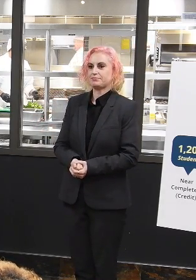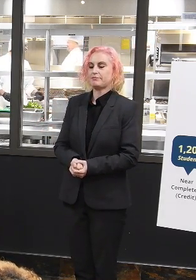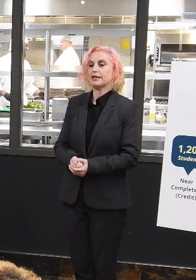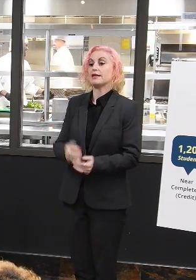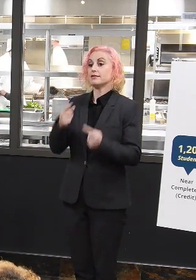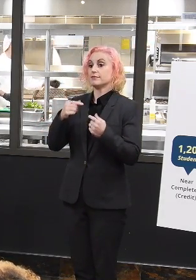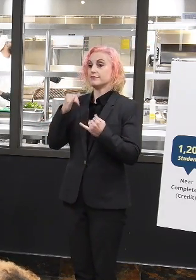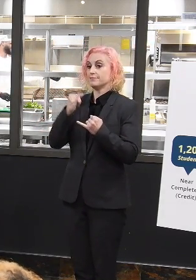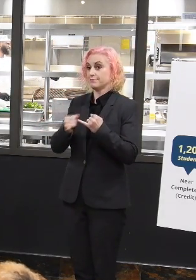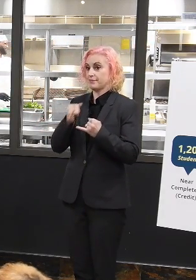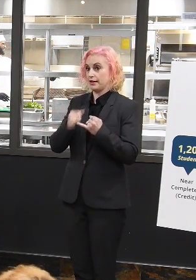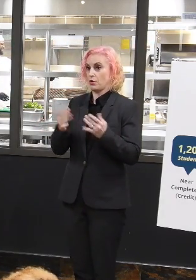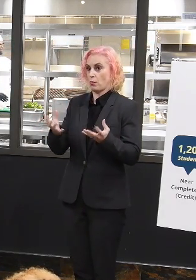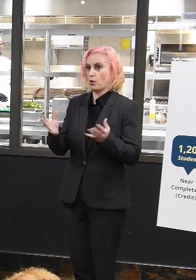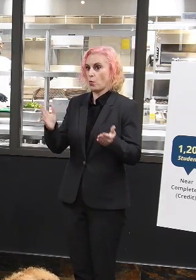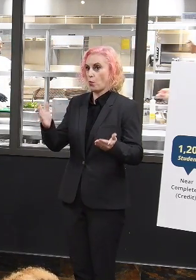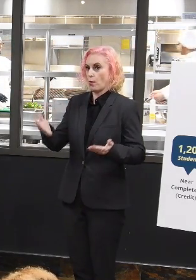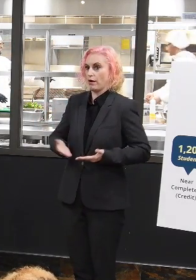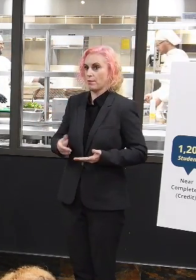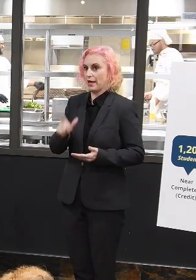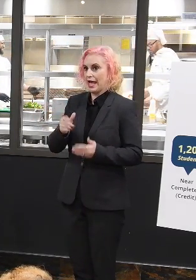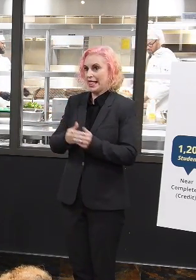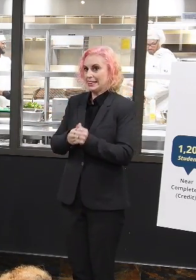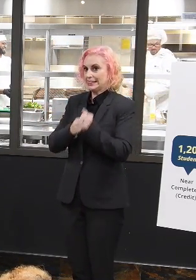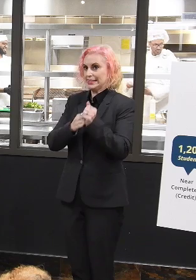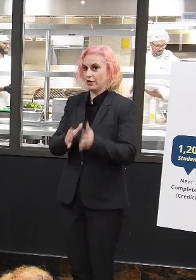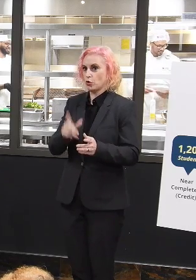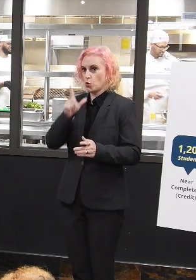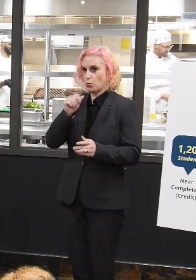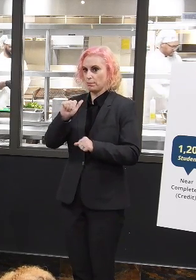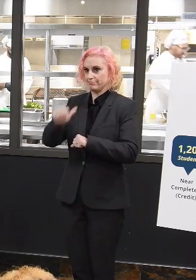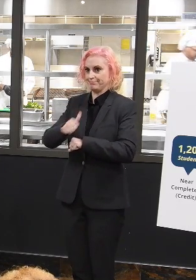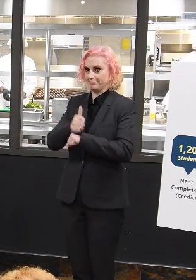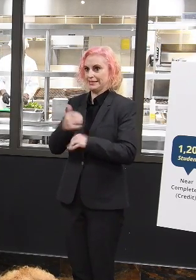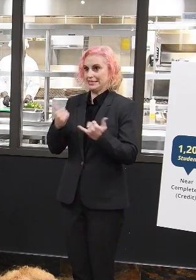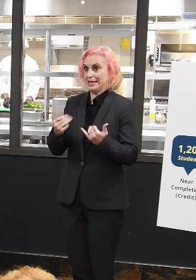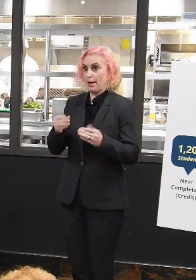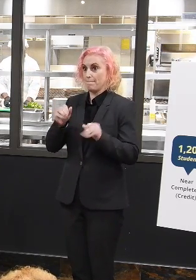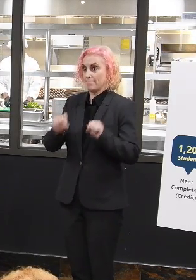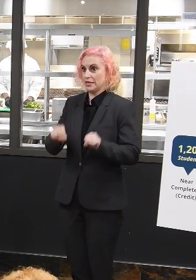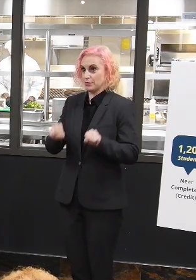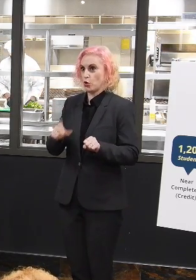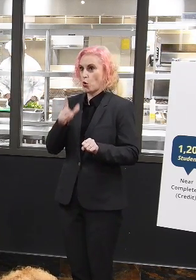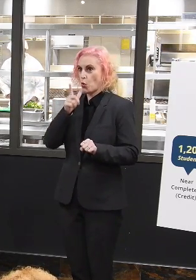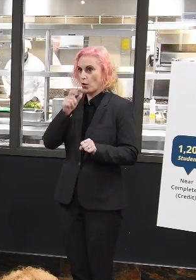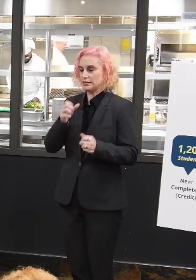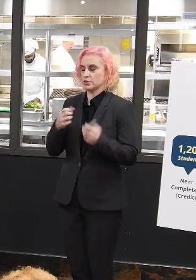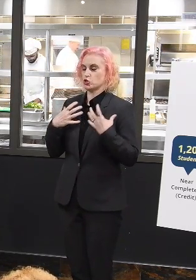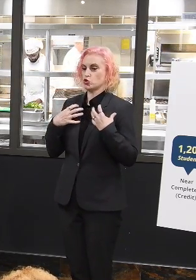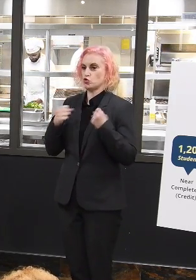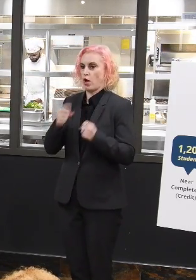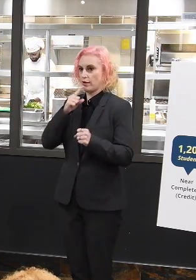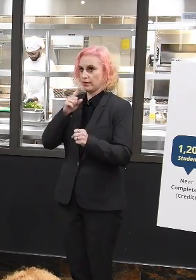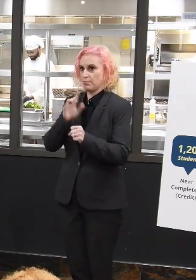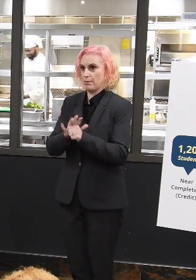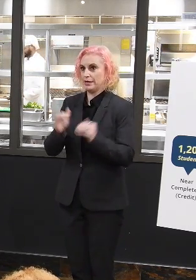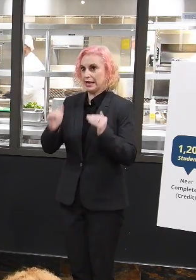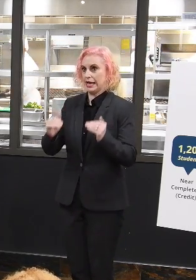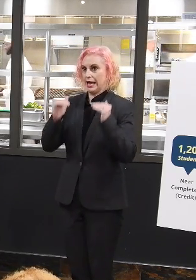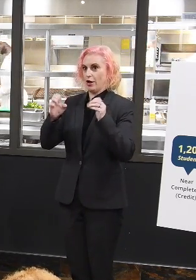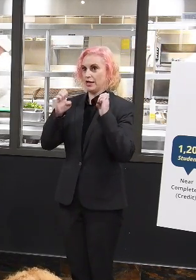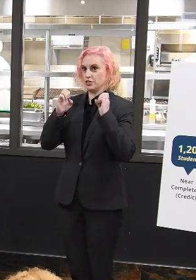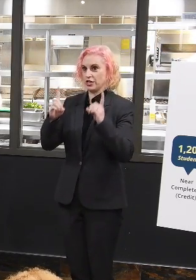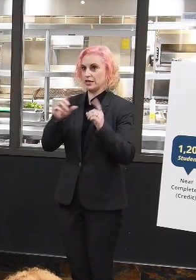And finally, we want to welcome a leader who has made today possible and who has a steep commitment to higher education and